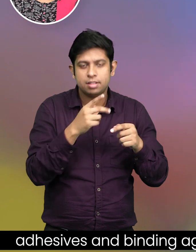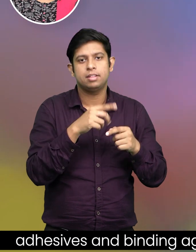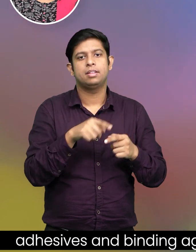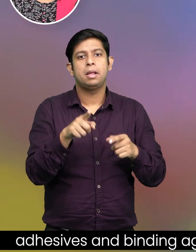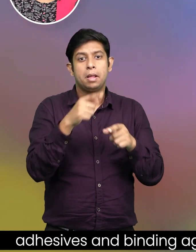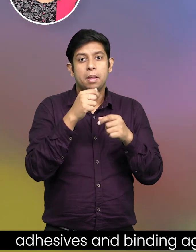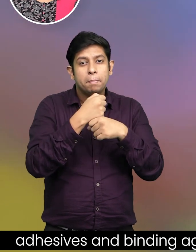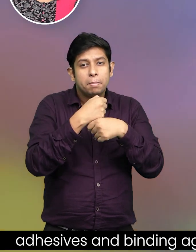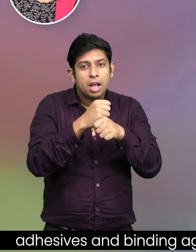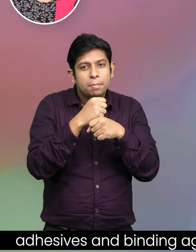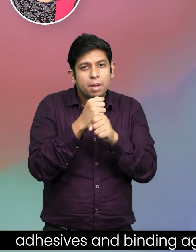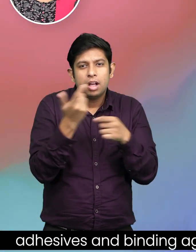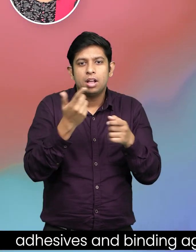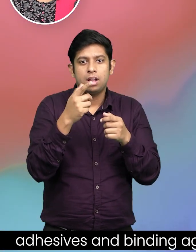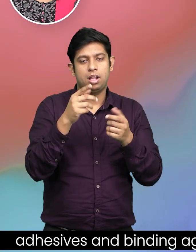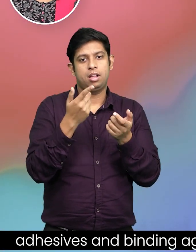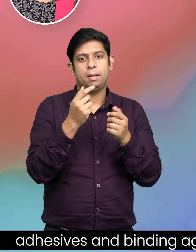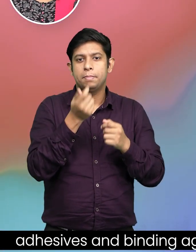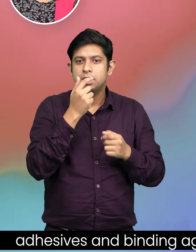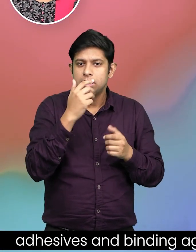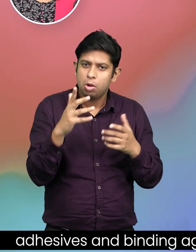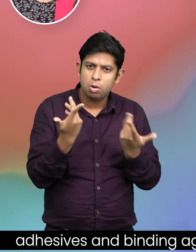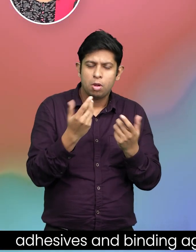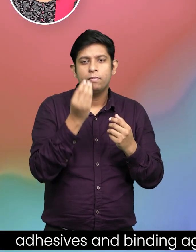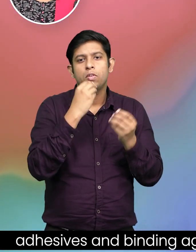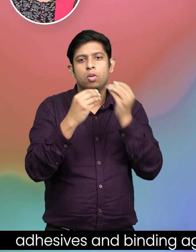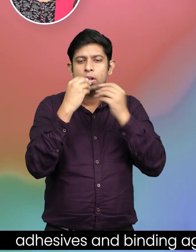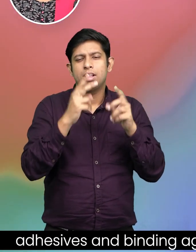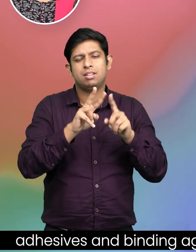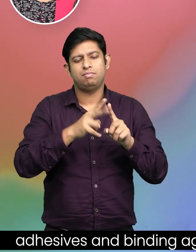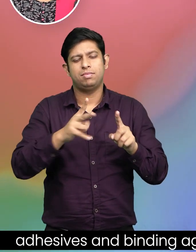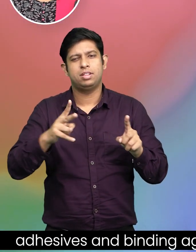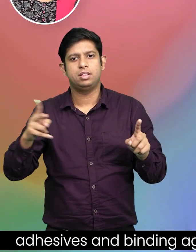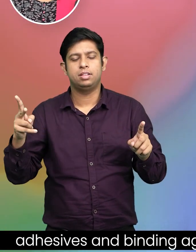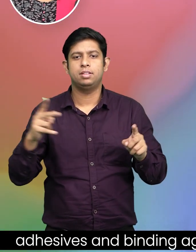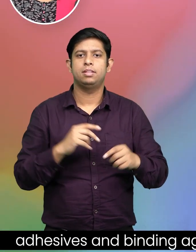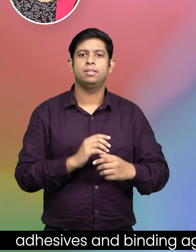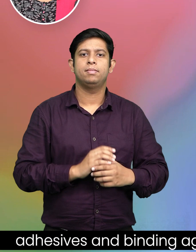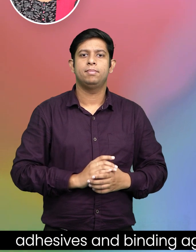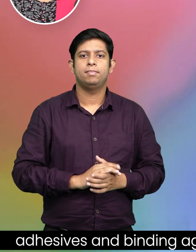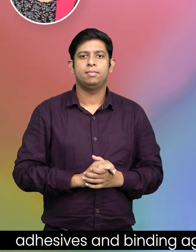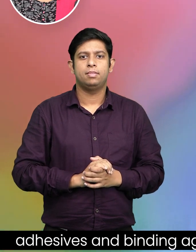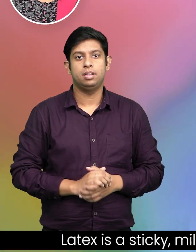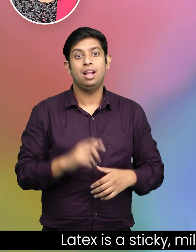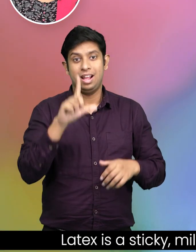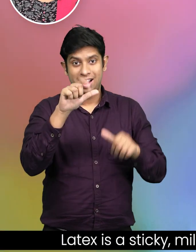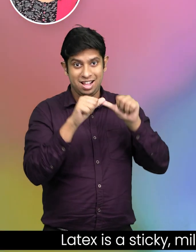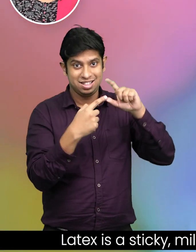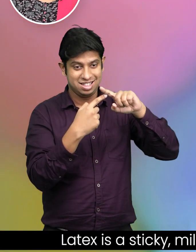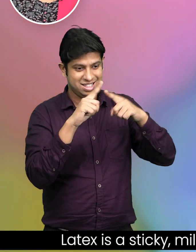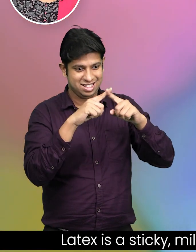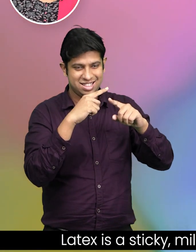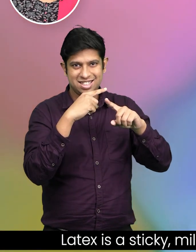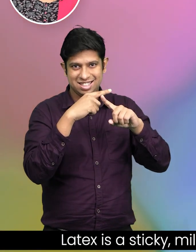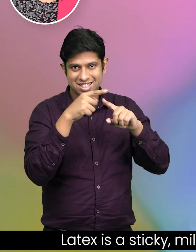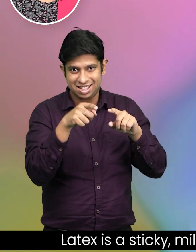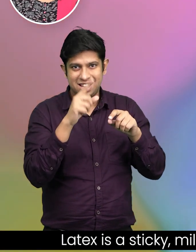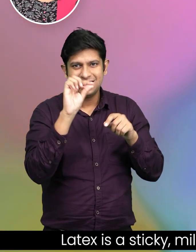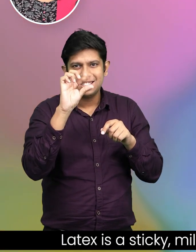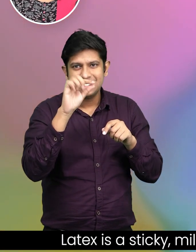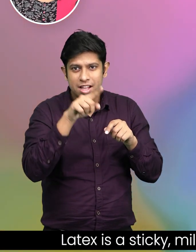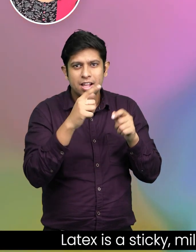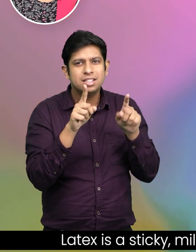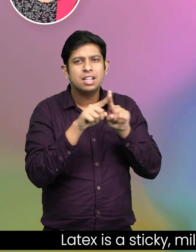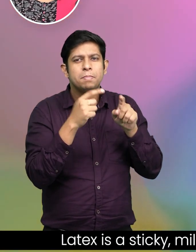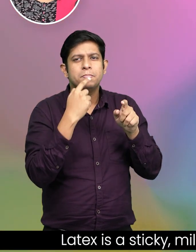the preparation of medicines, food, etc. Latex is